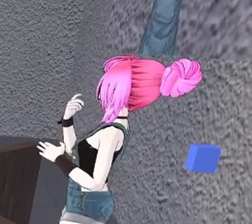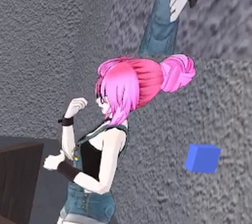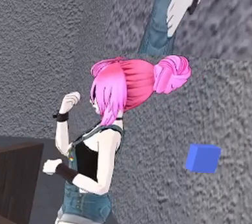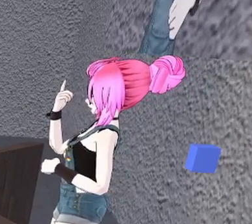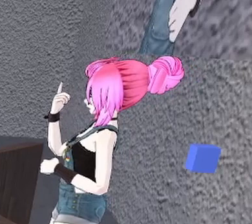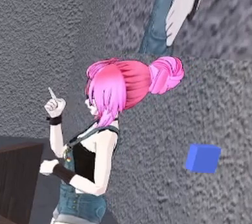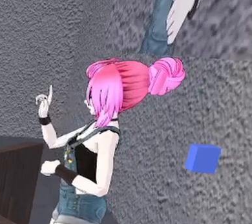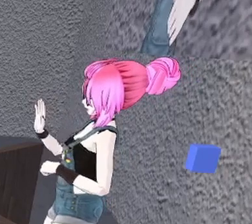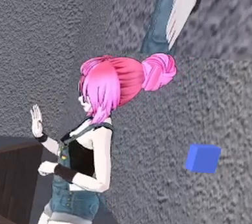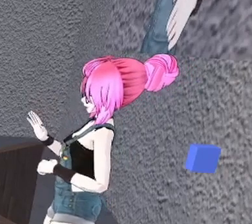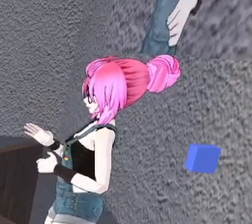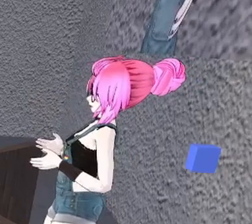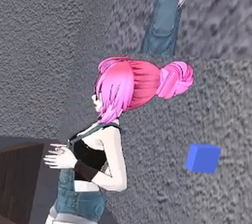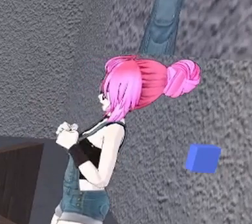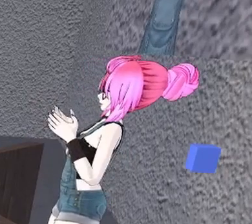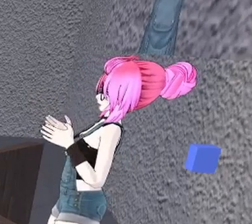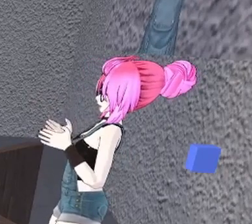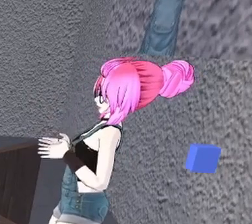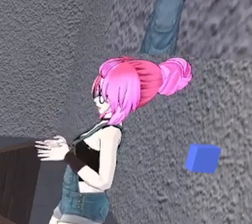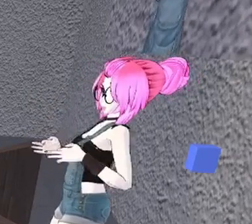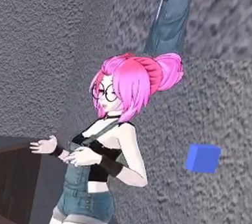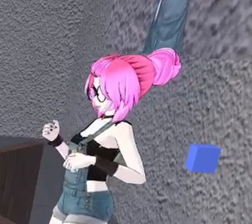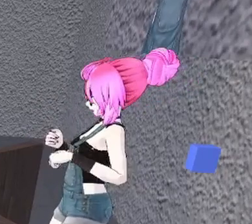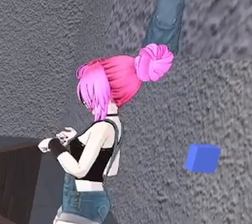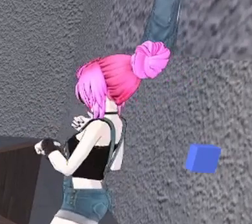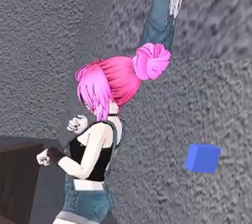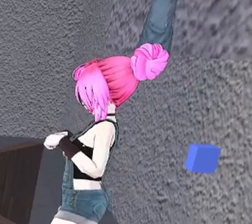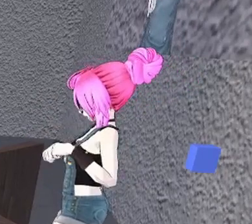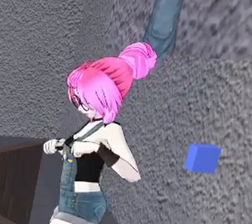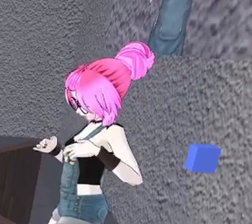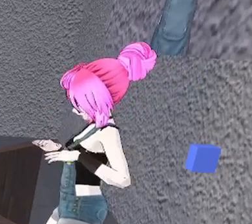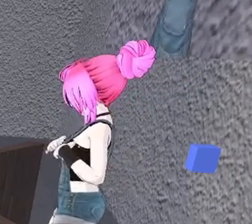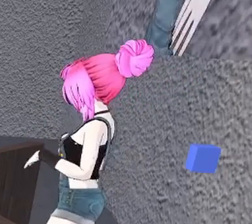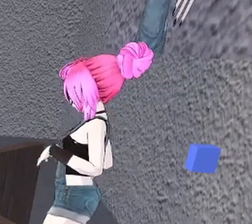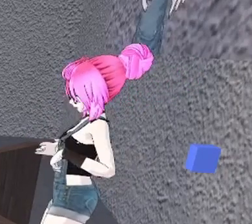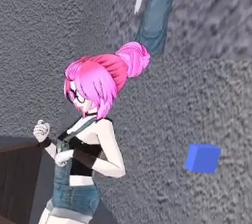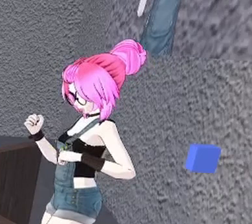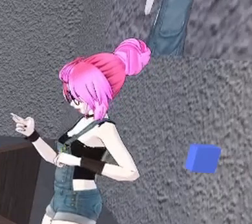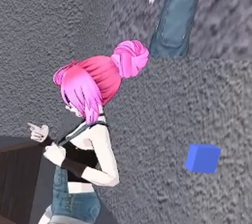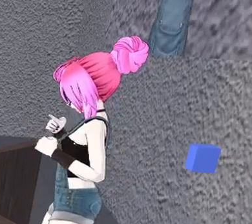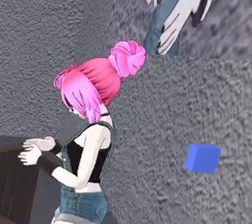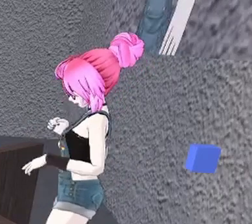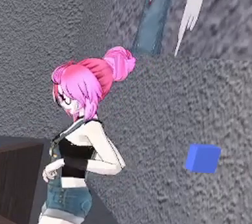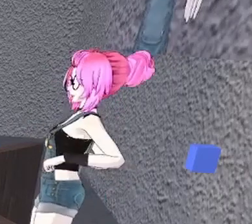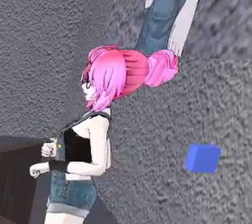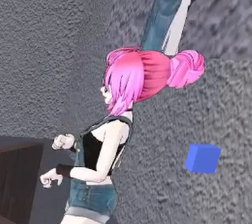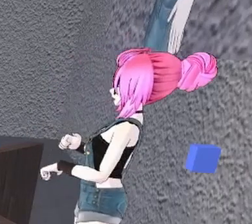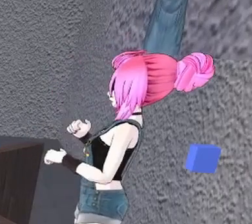not going to understand half of it, but you're going to learn a lot more because you're going to be like, oh my God, I feel so uncomfortable, but it's okay. I'm learning. It's part